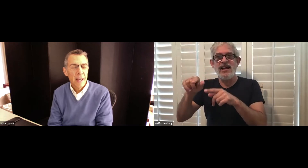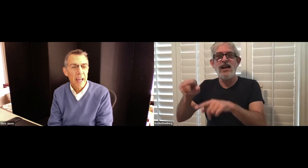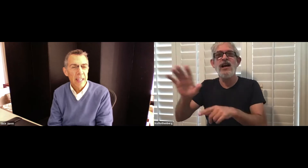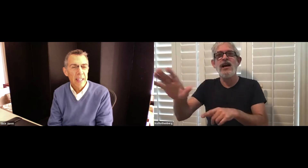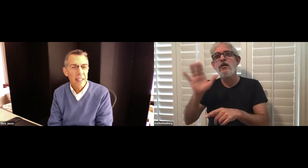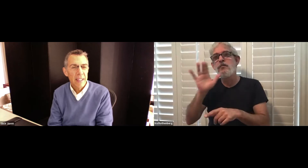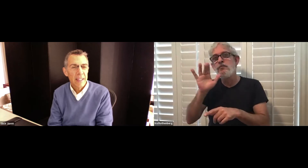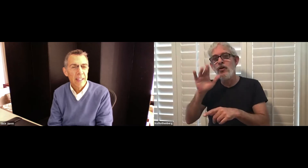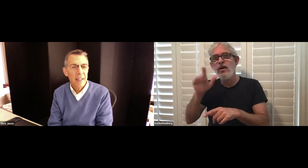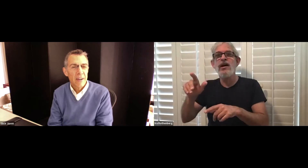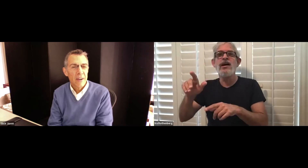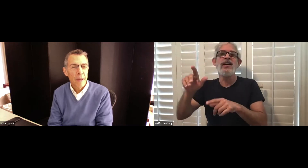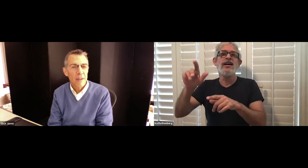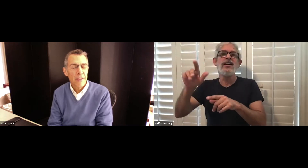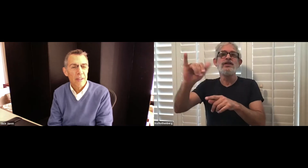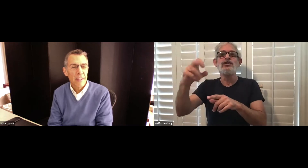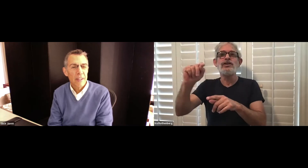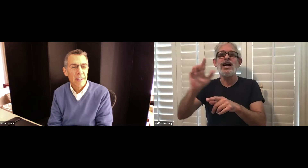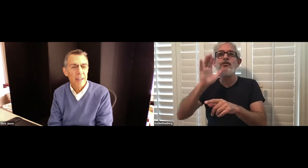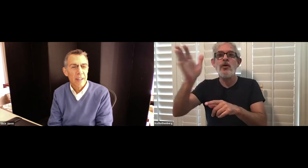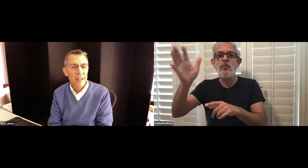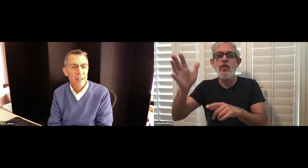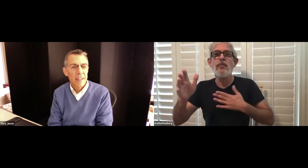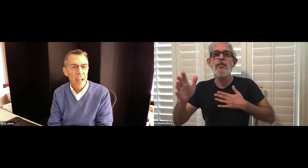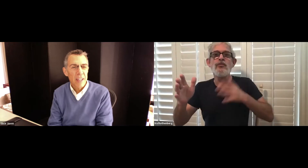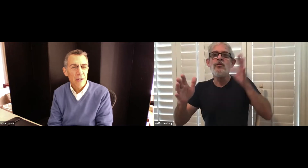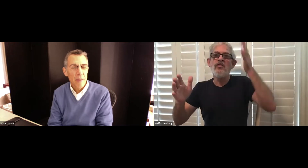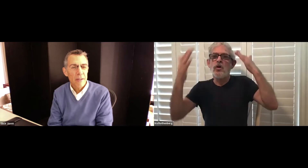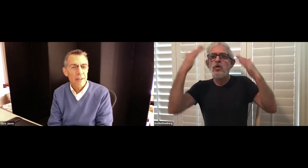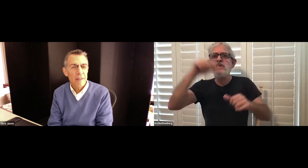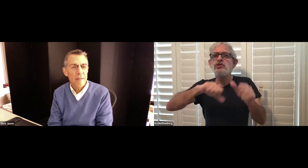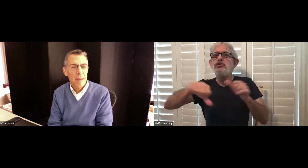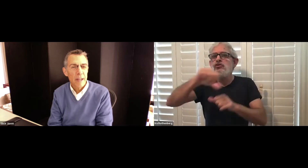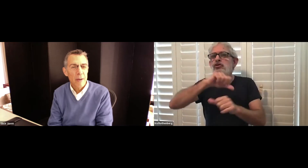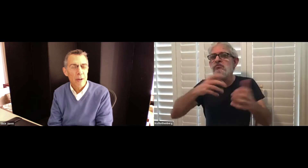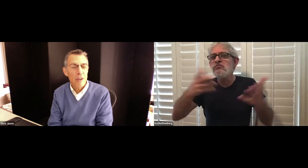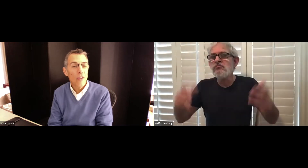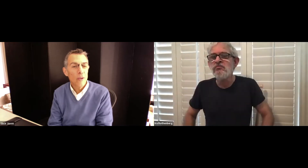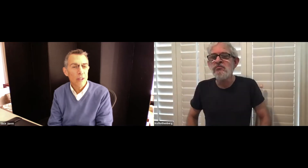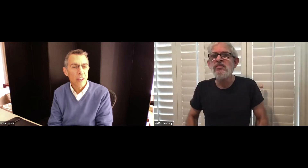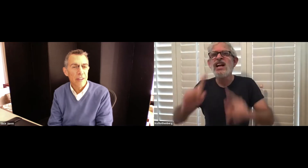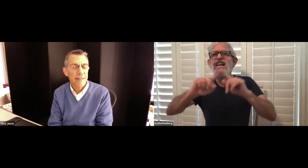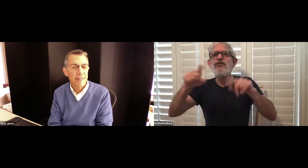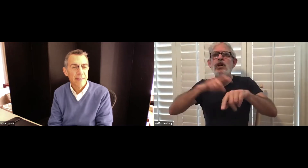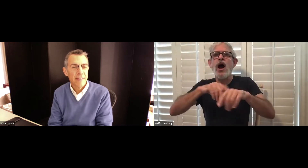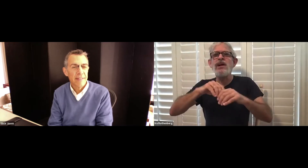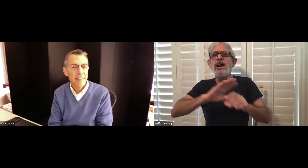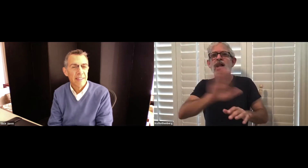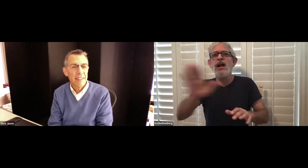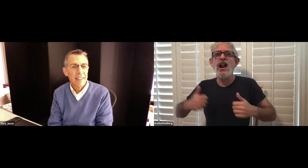Hedy, her mother, Janet's grandmother, my grandparents all knew each other. It